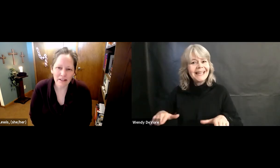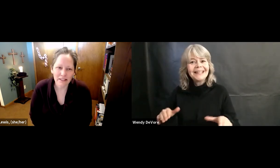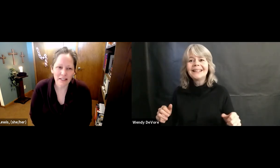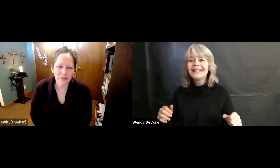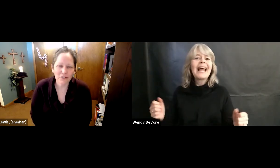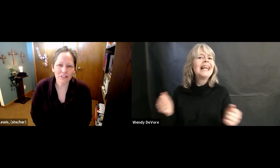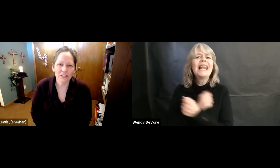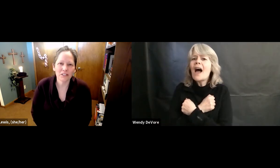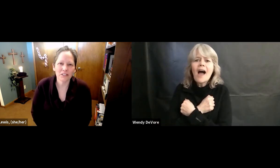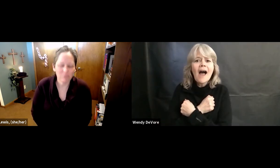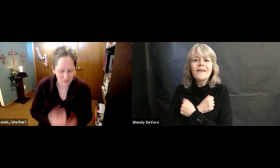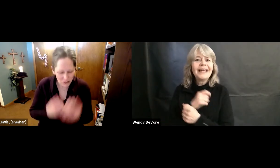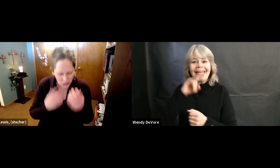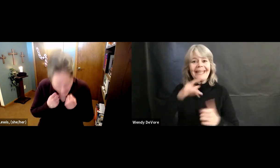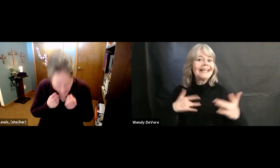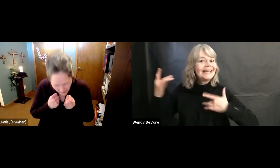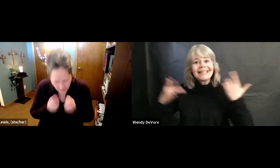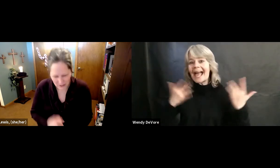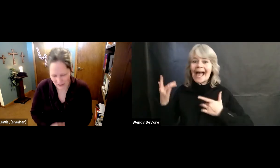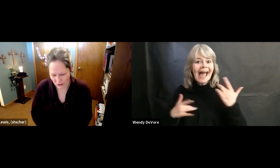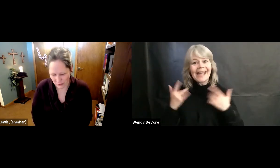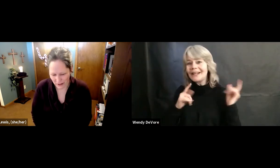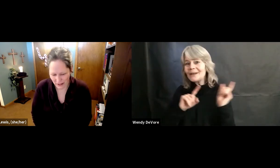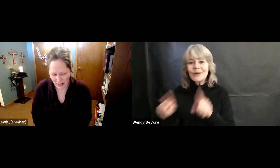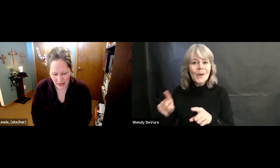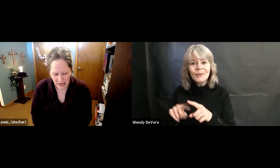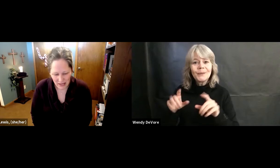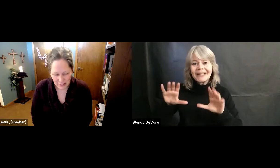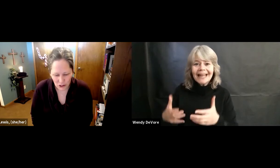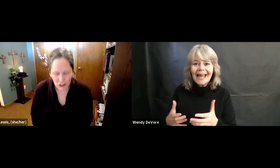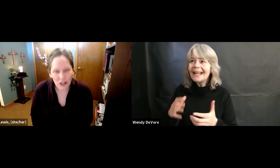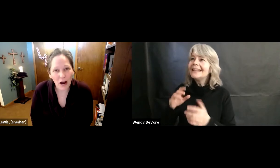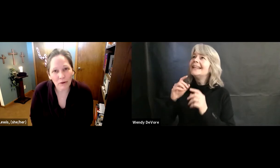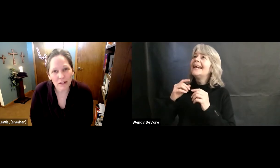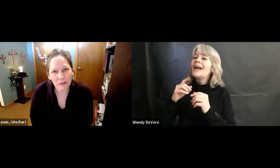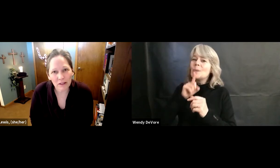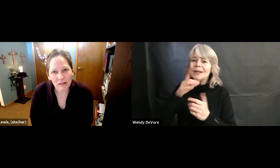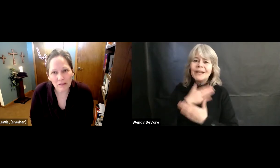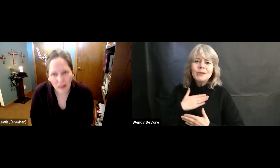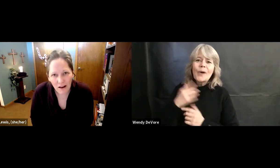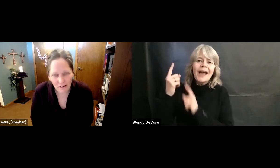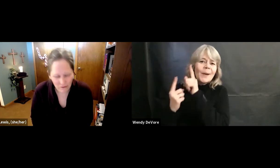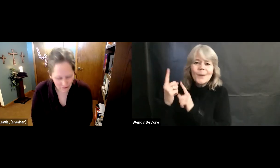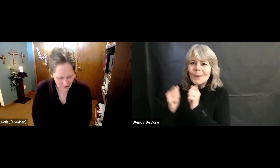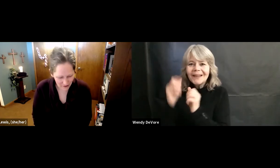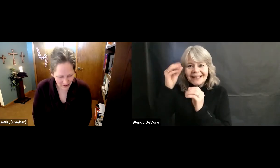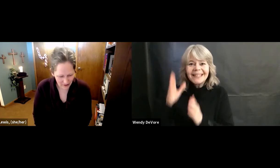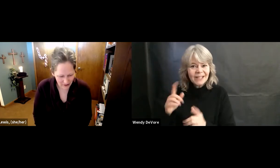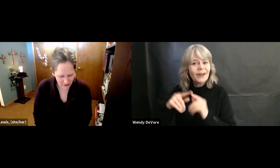loved. The teachers just cherish those children. They shower them with